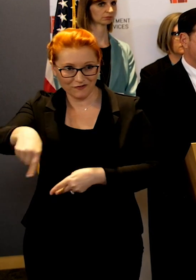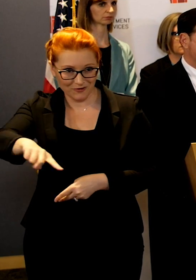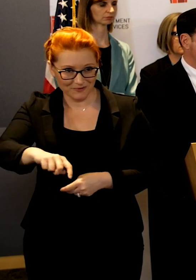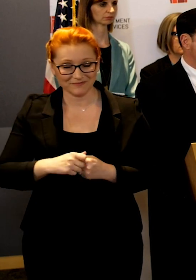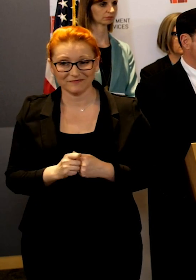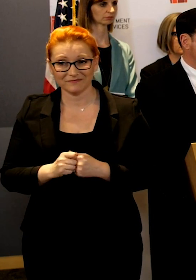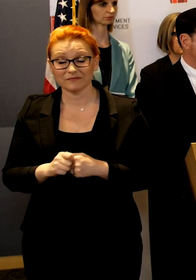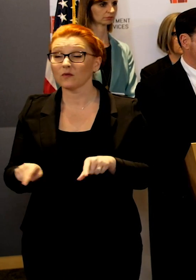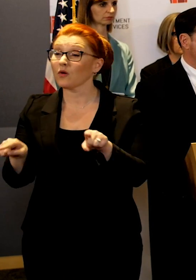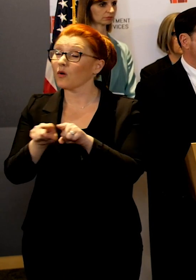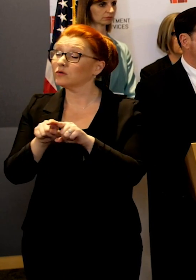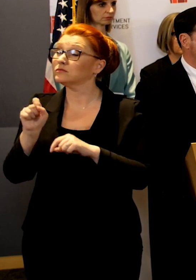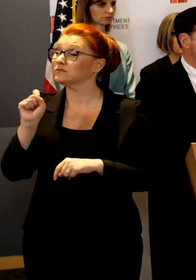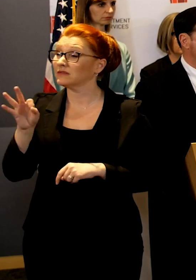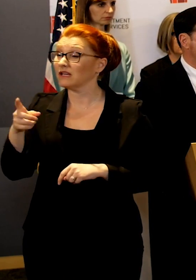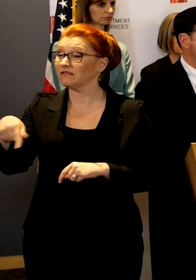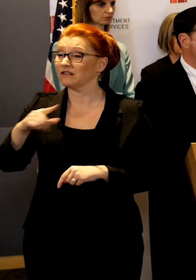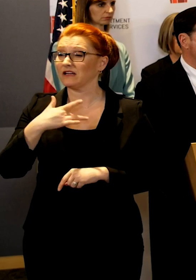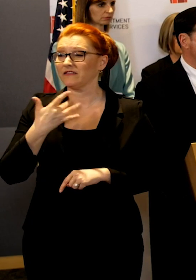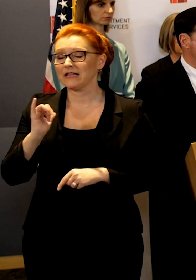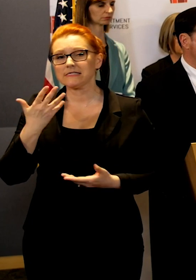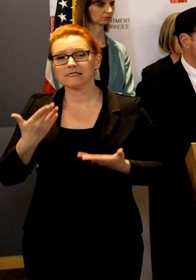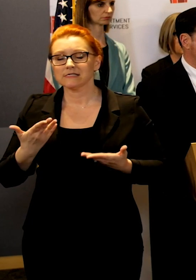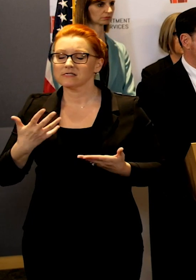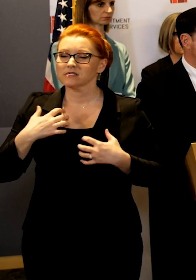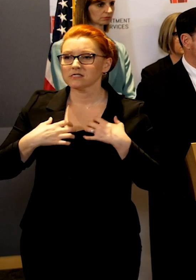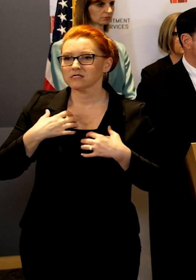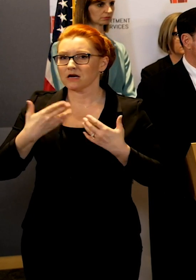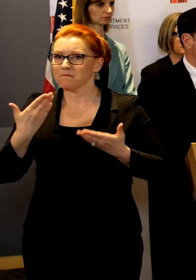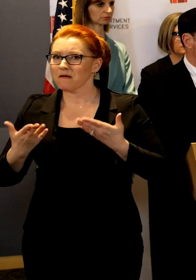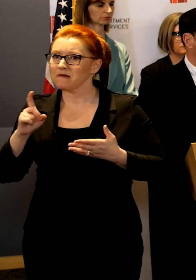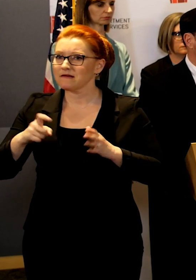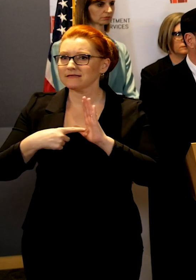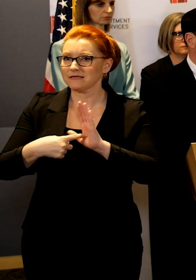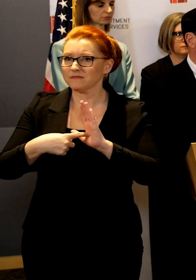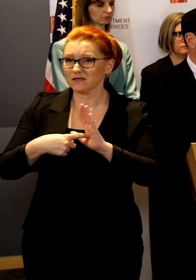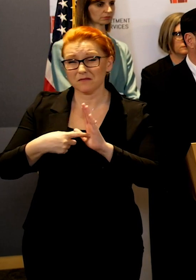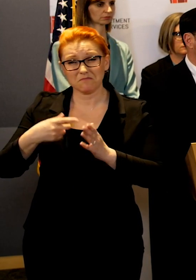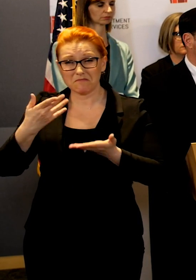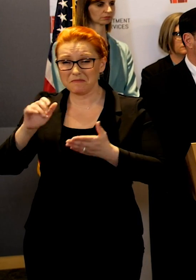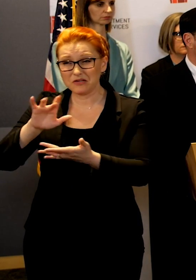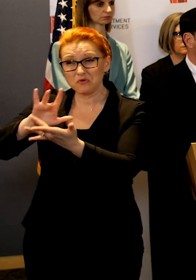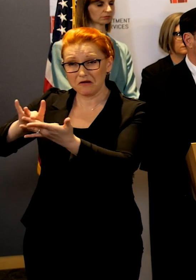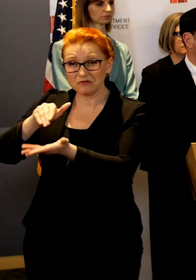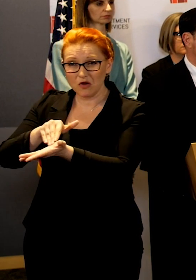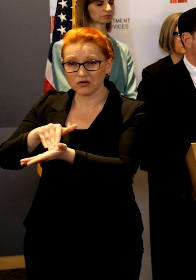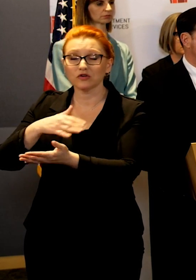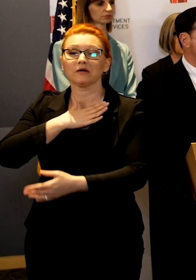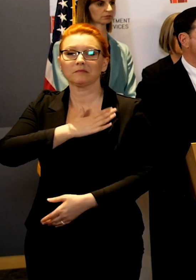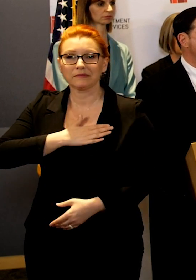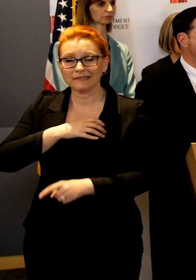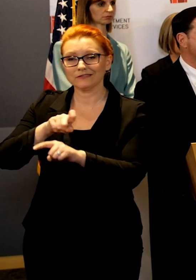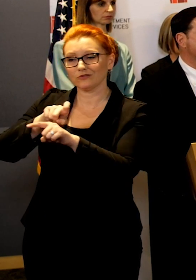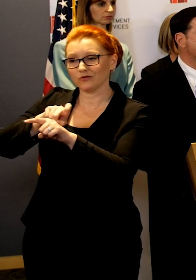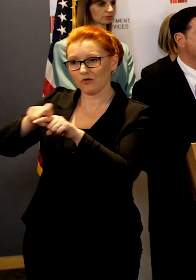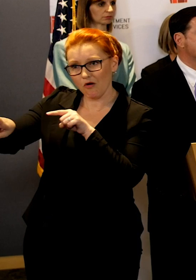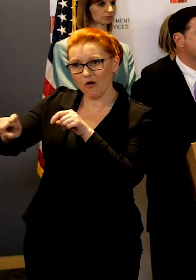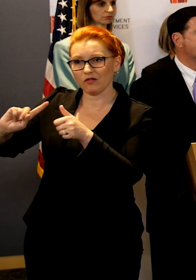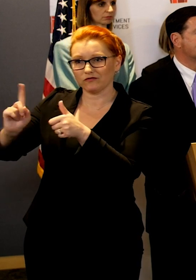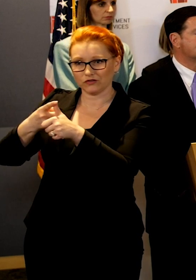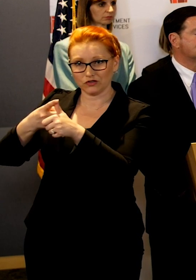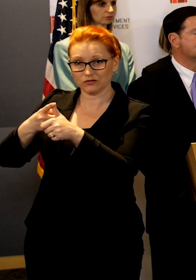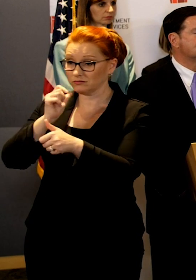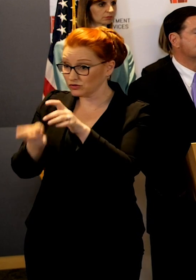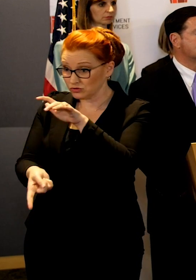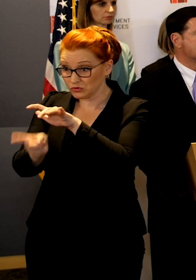for those that feel that they might have symptoms and feel like they might need medical care, we ask for you to call ahead of time. If you have